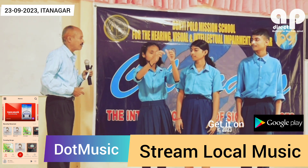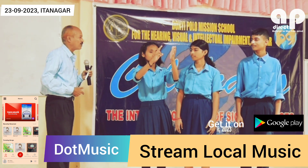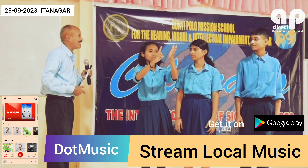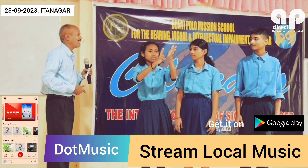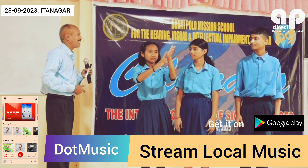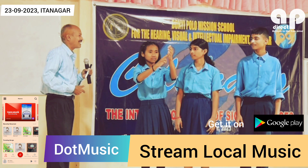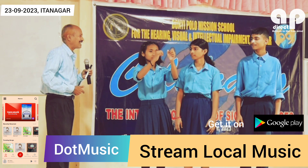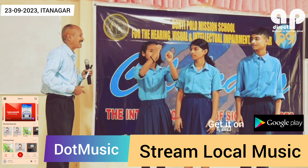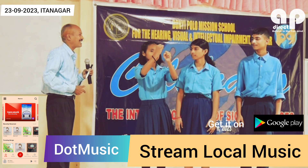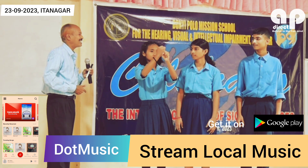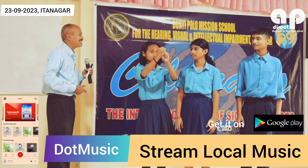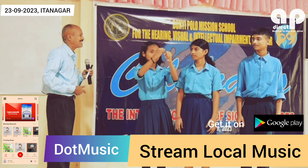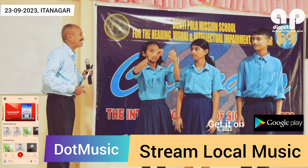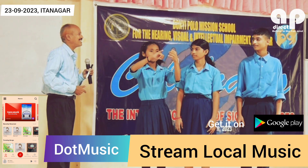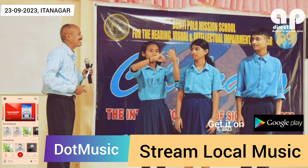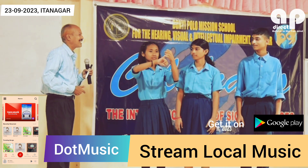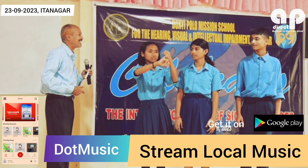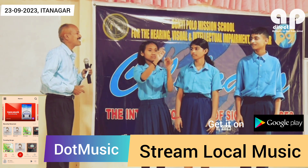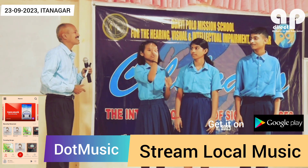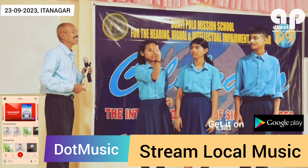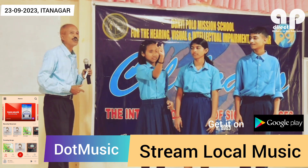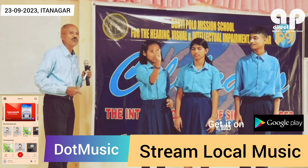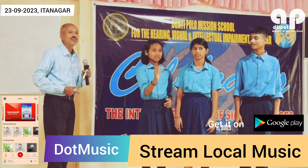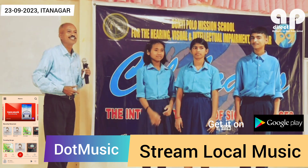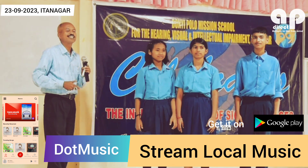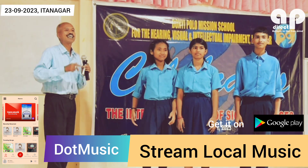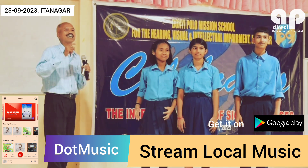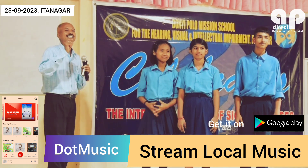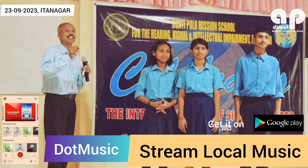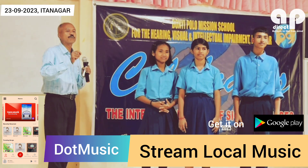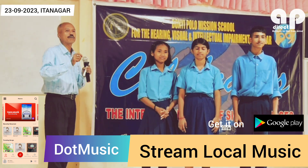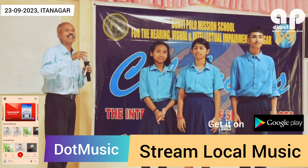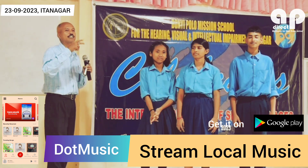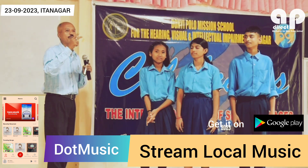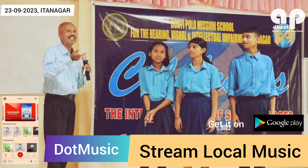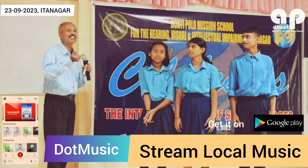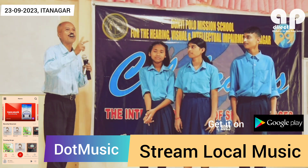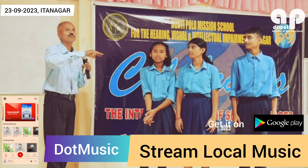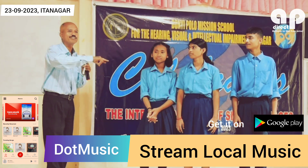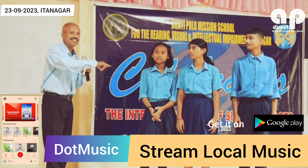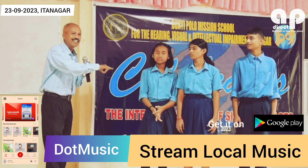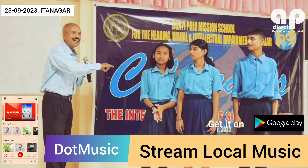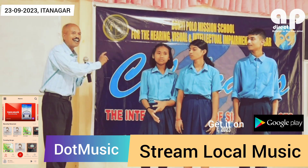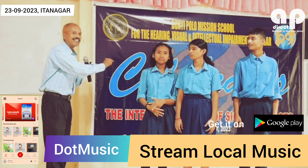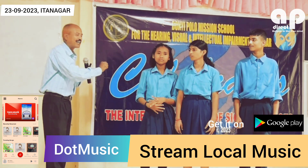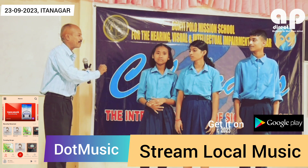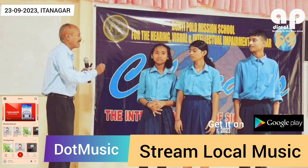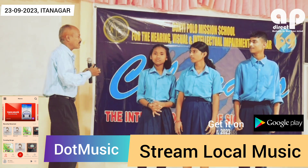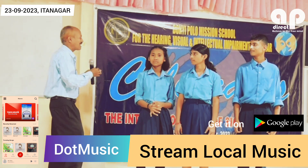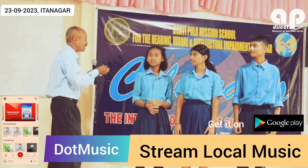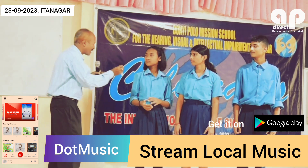A N G S U. This is the English alphabet and spelling of our name. So can you write